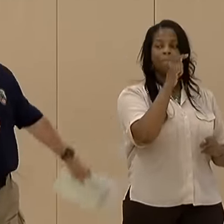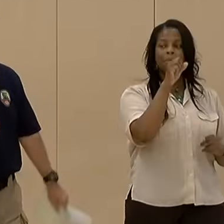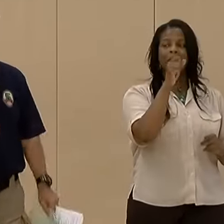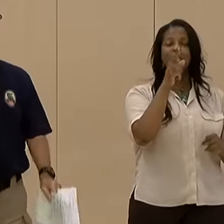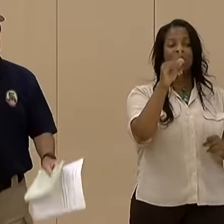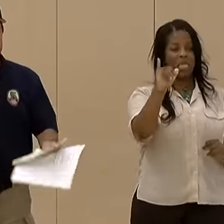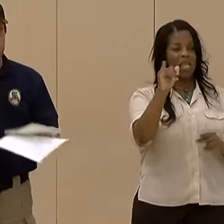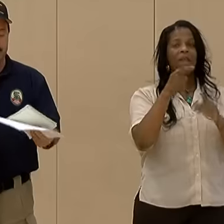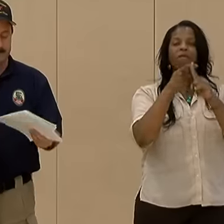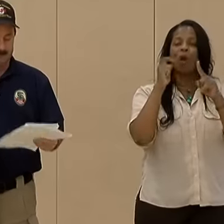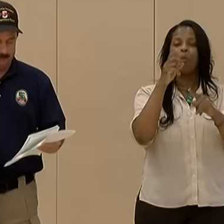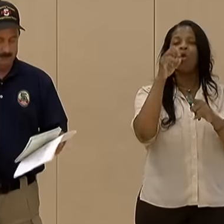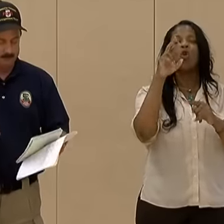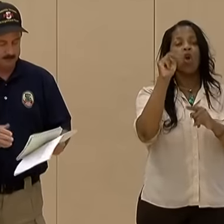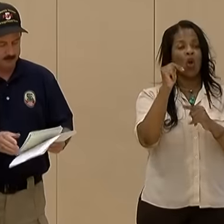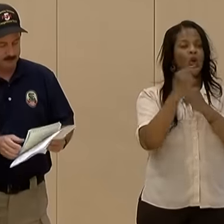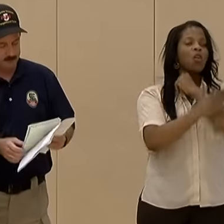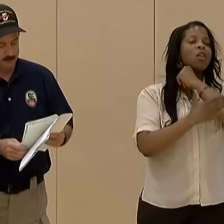is also here.